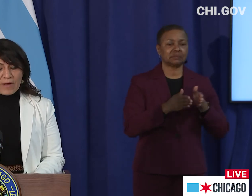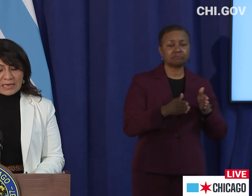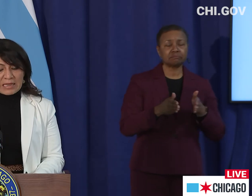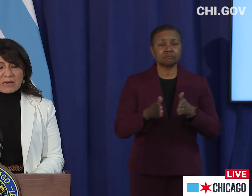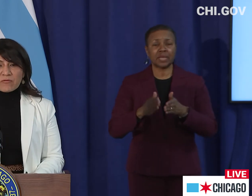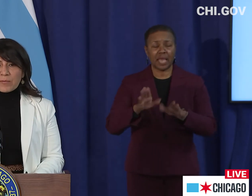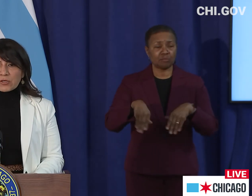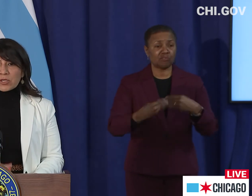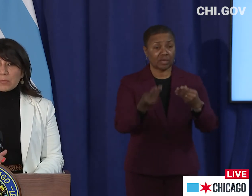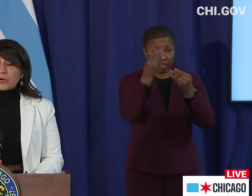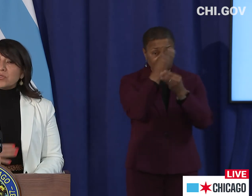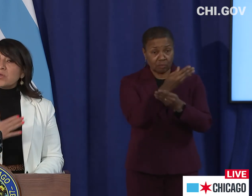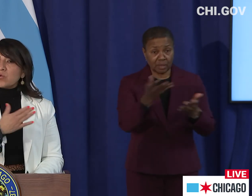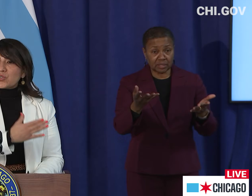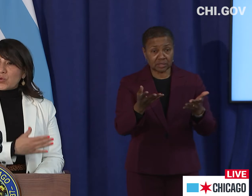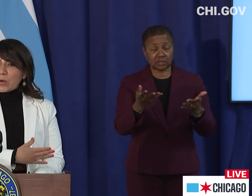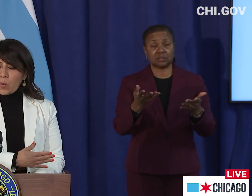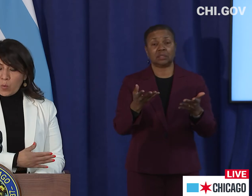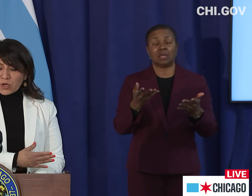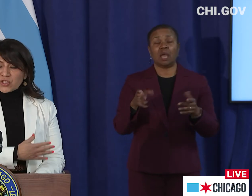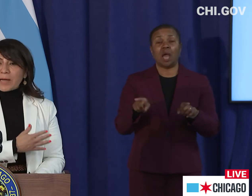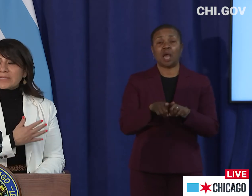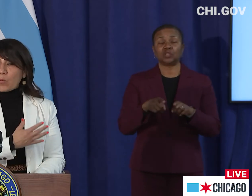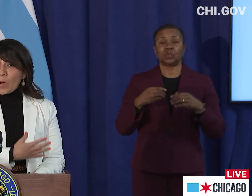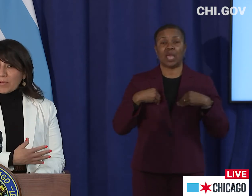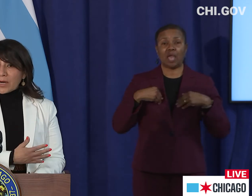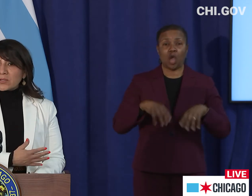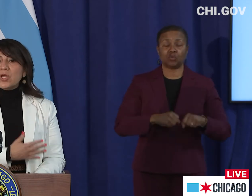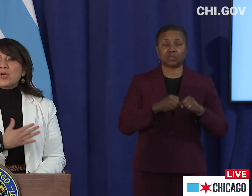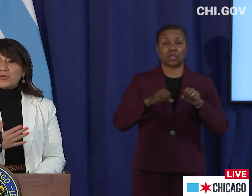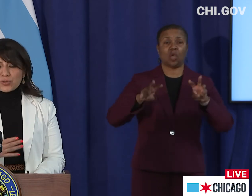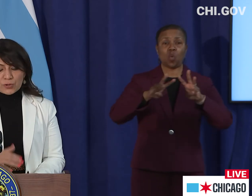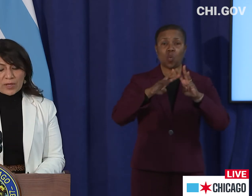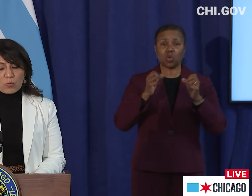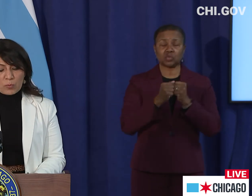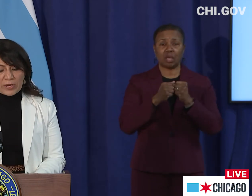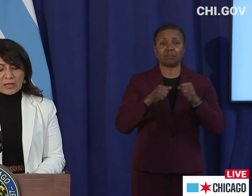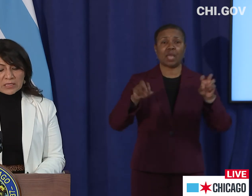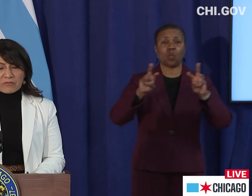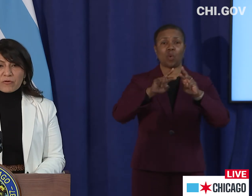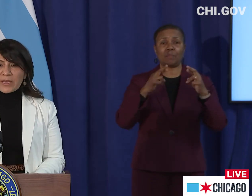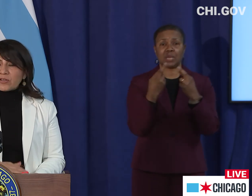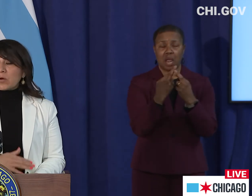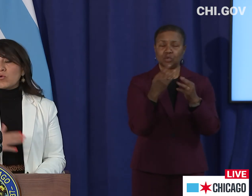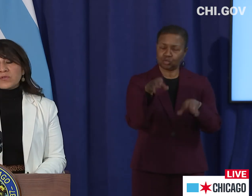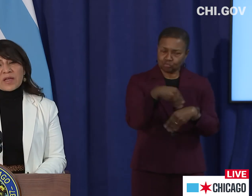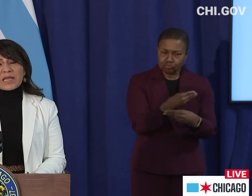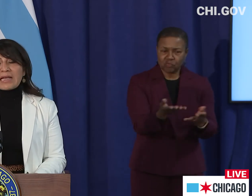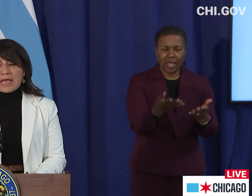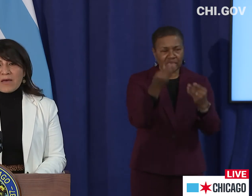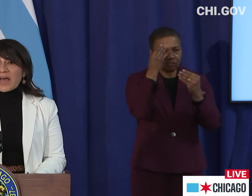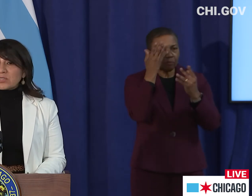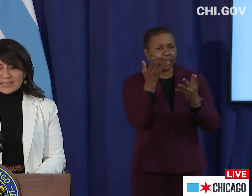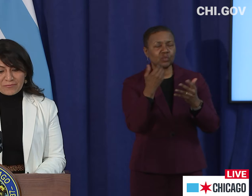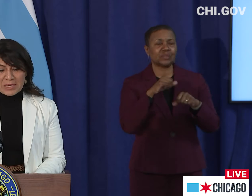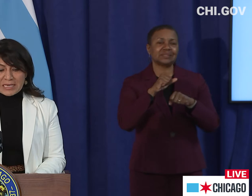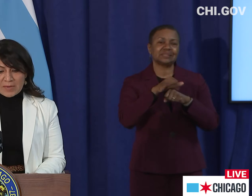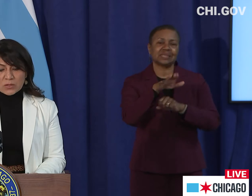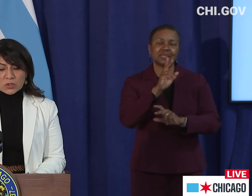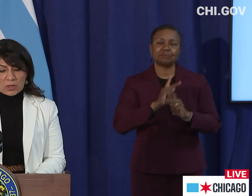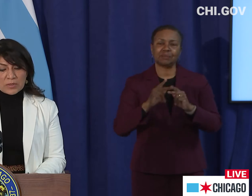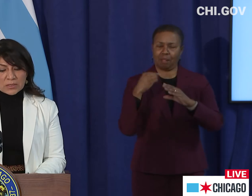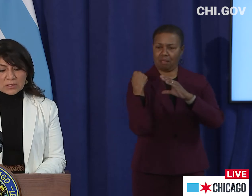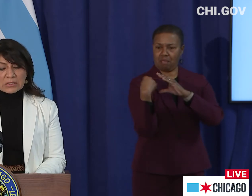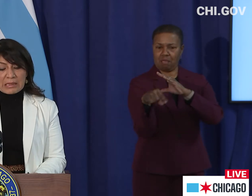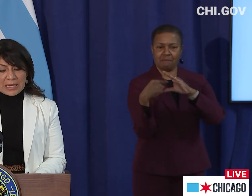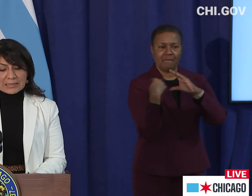and providing that information in person. We're doing workshops and webinars to ensure that we're bringing this information, and we're sending thousands of